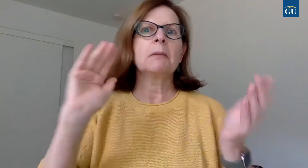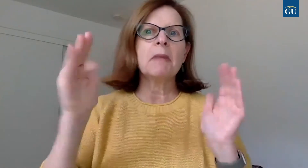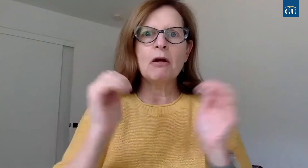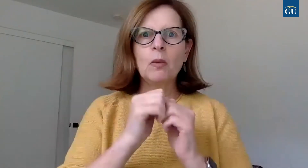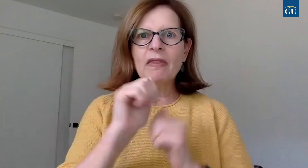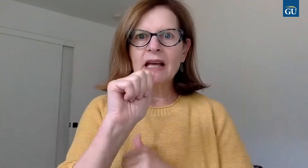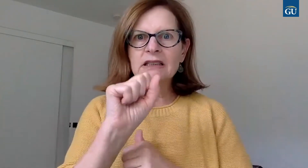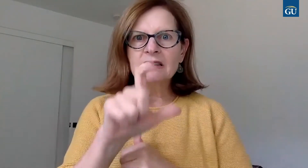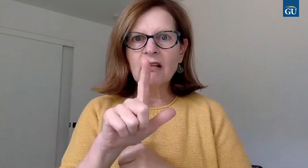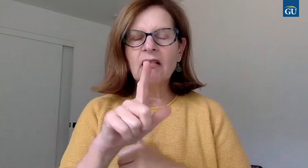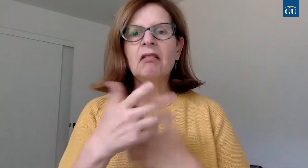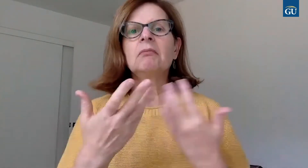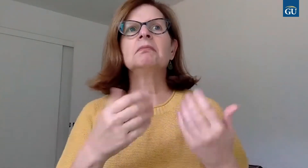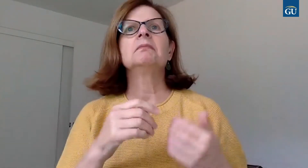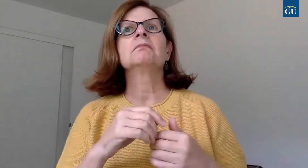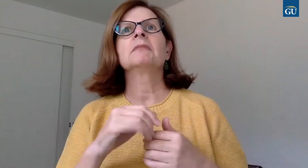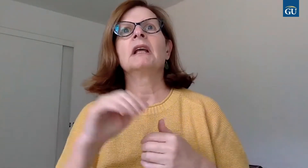would compare it to ASL.